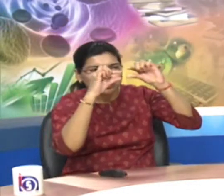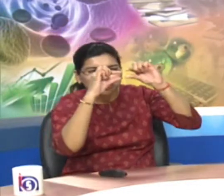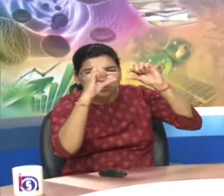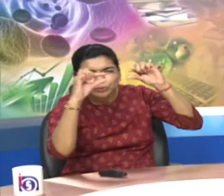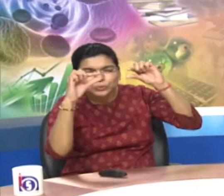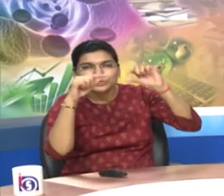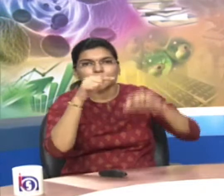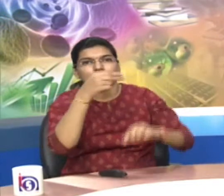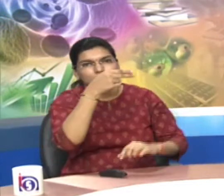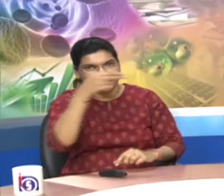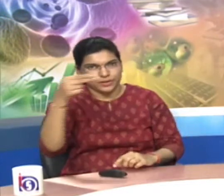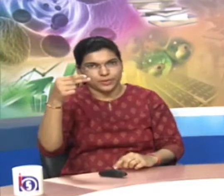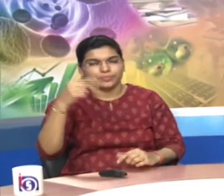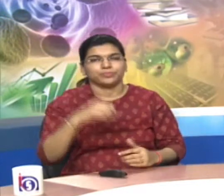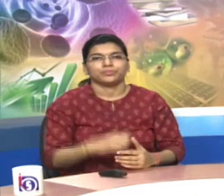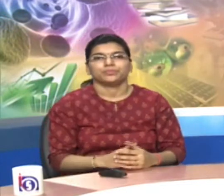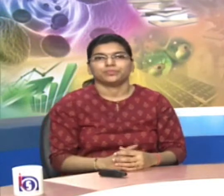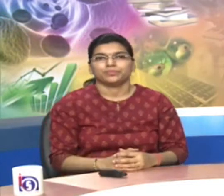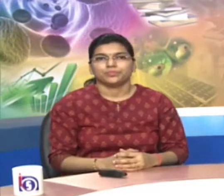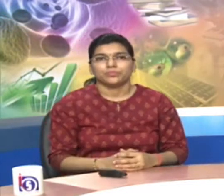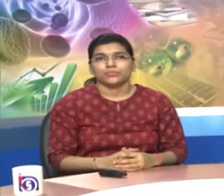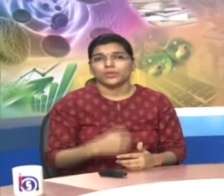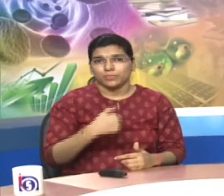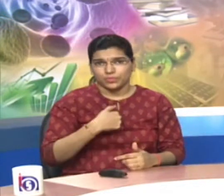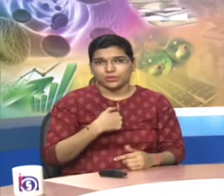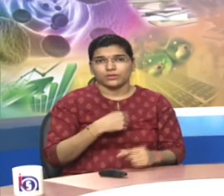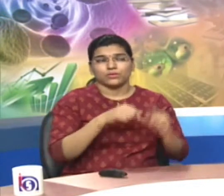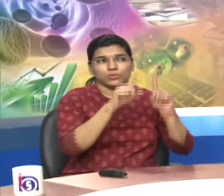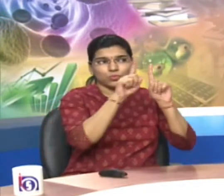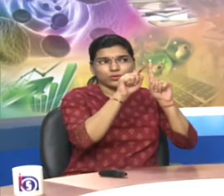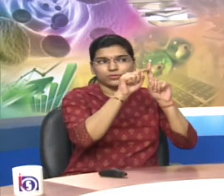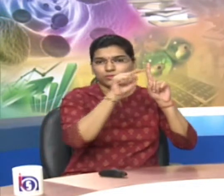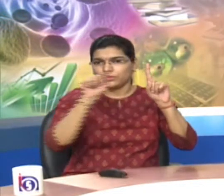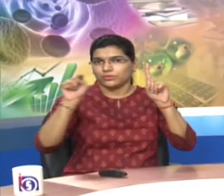Earlier you had seen a big toolbar, now this one is the mini toolbar.